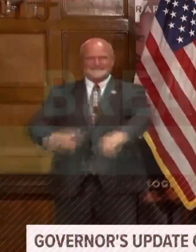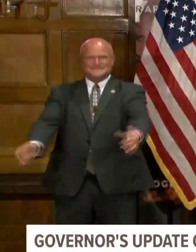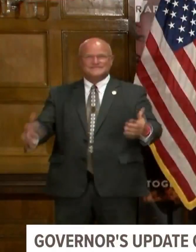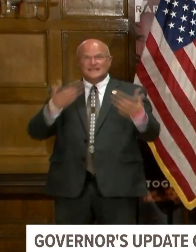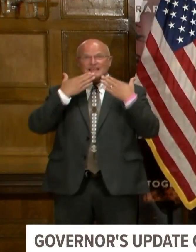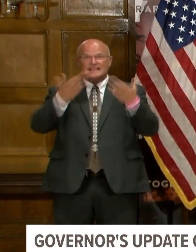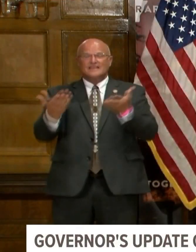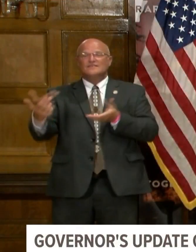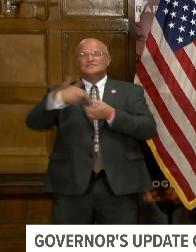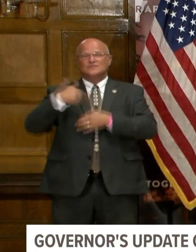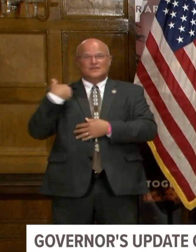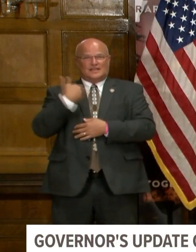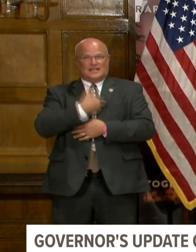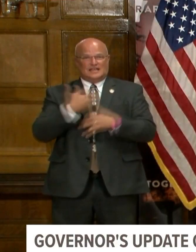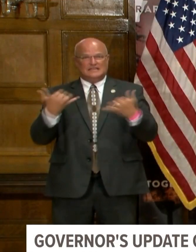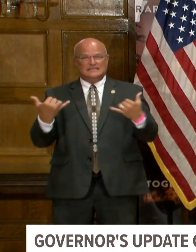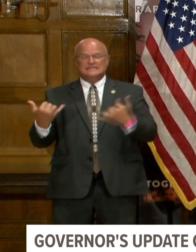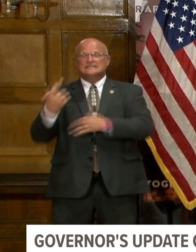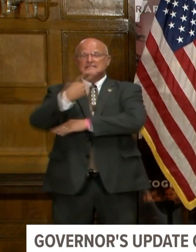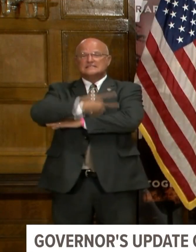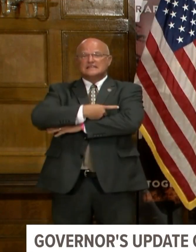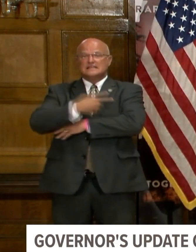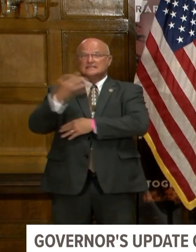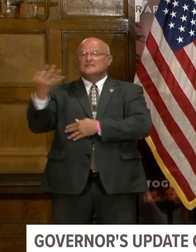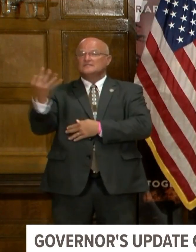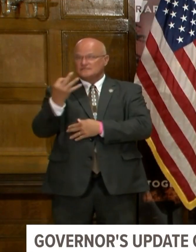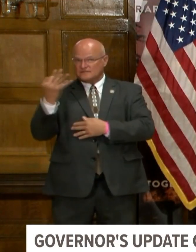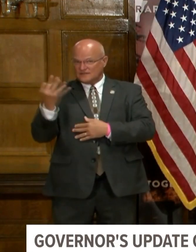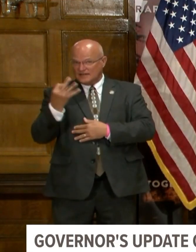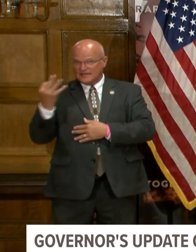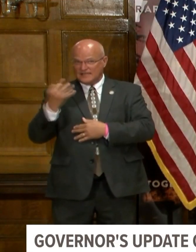Thank you for joining us for today's Friday